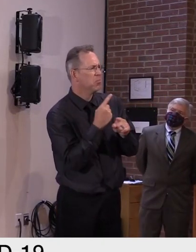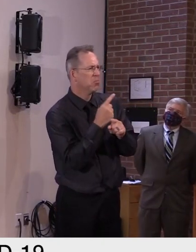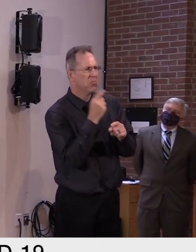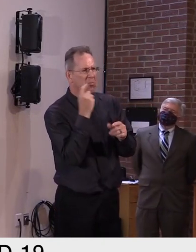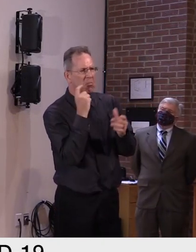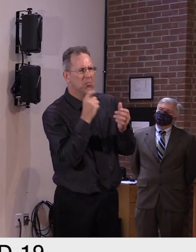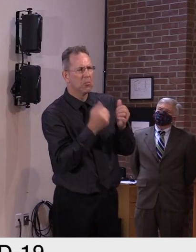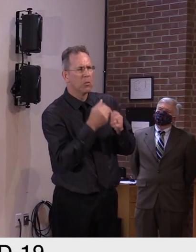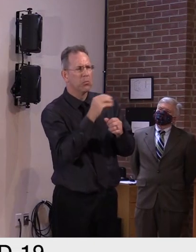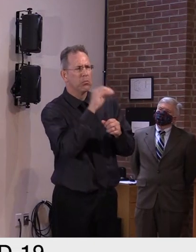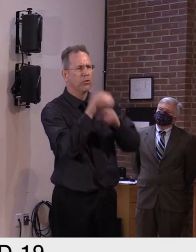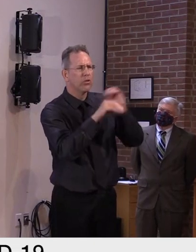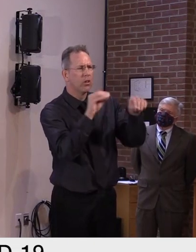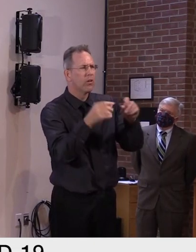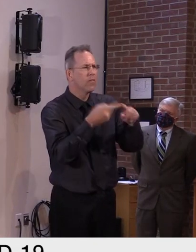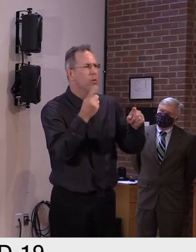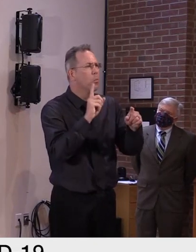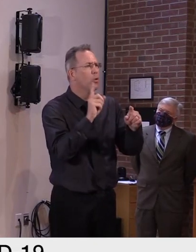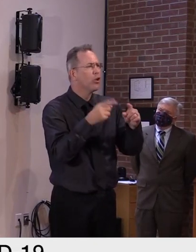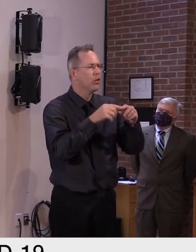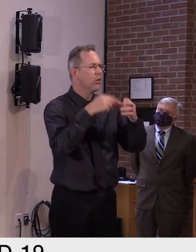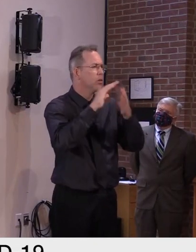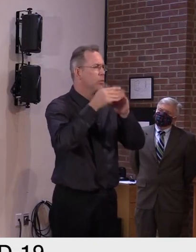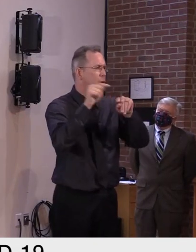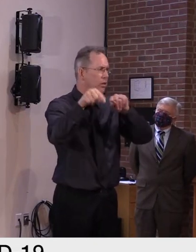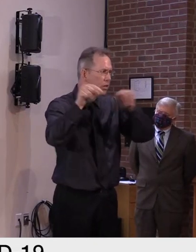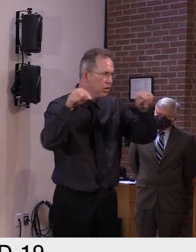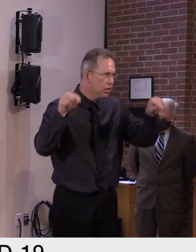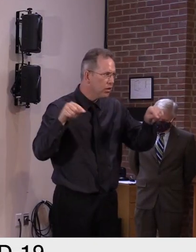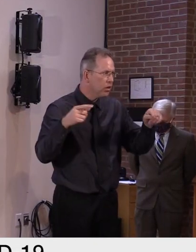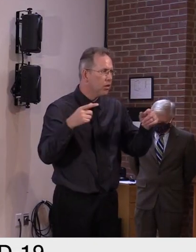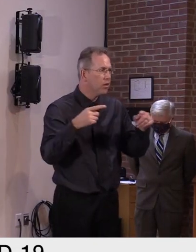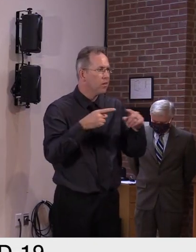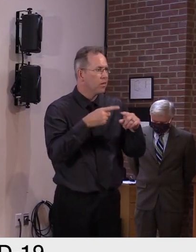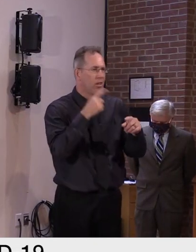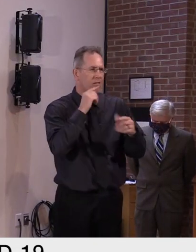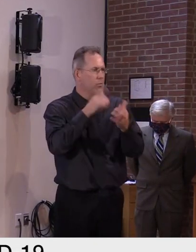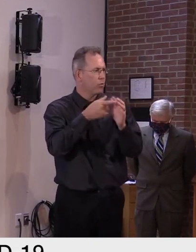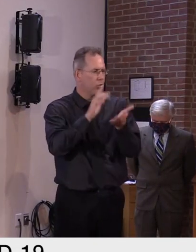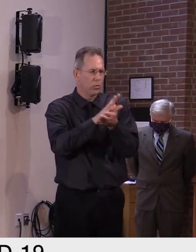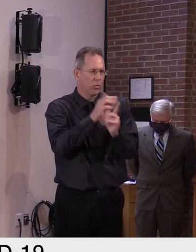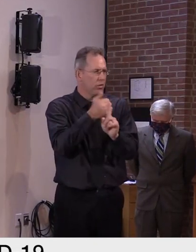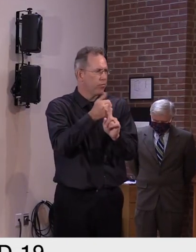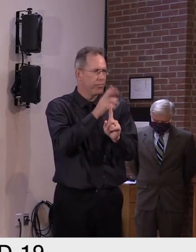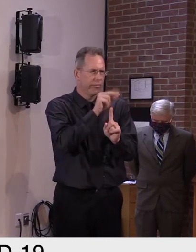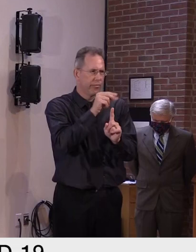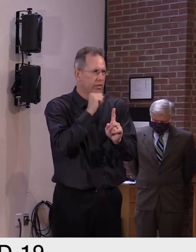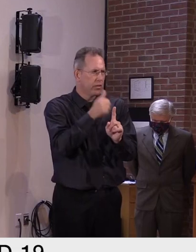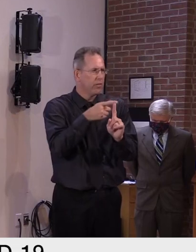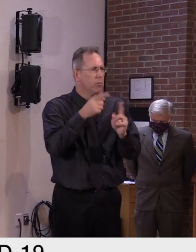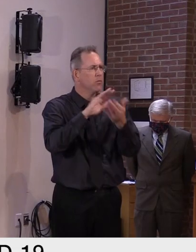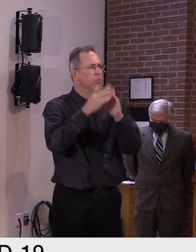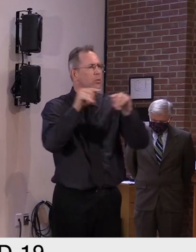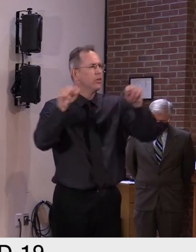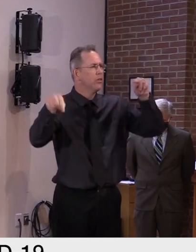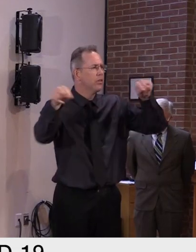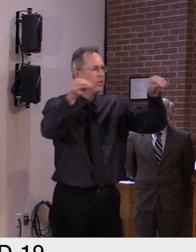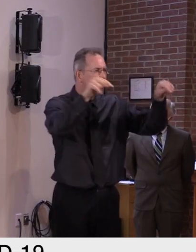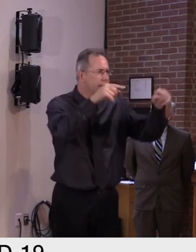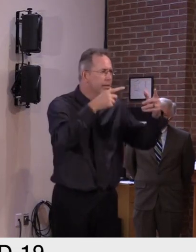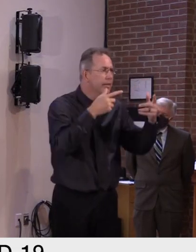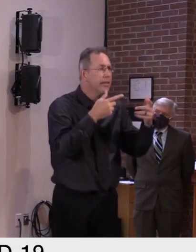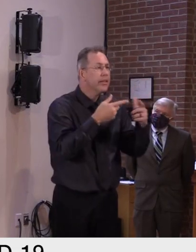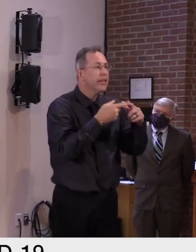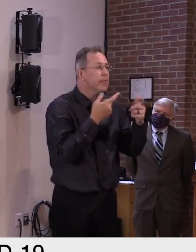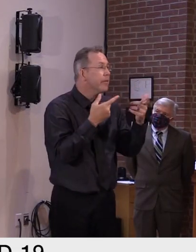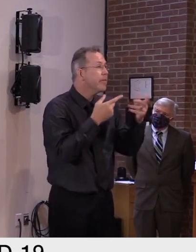they're just reflective, you know, of the community that the person is coming from, whether it's a student, whether it's a teacher or a staff member or